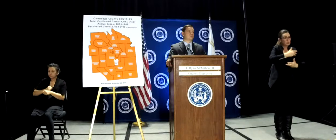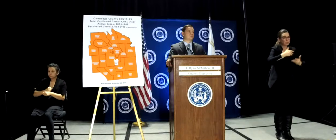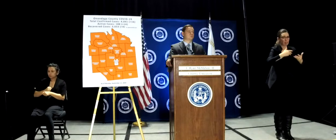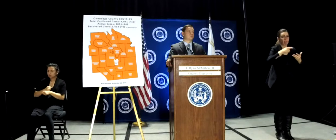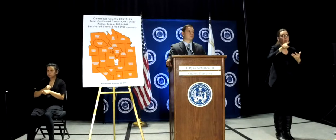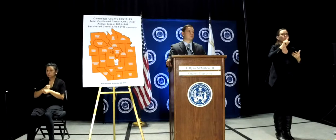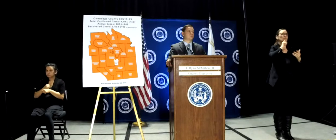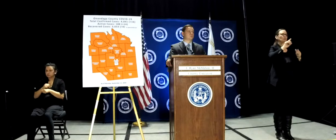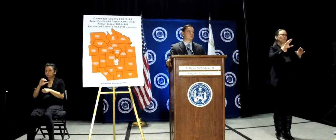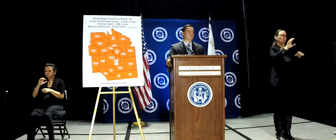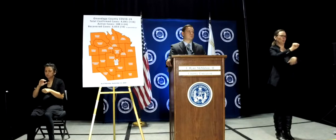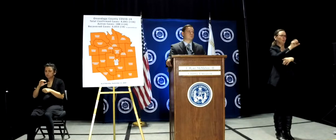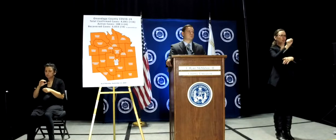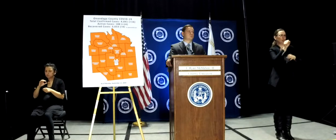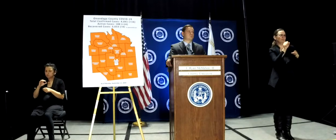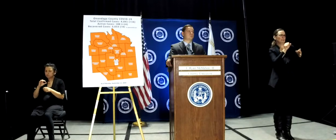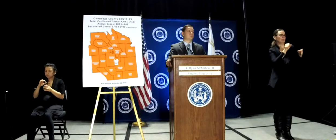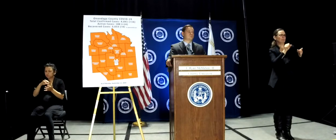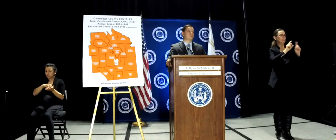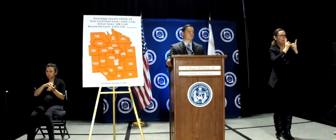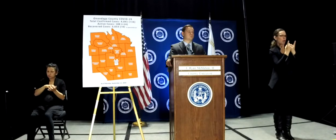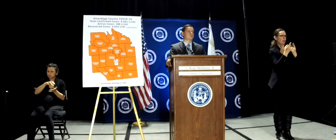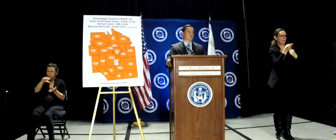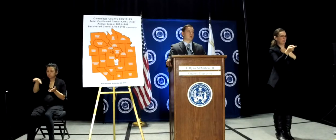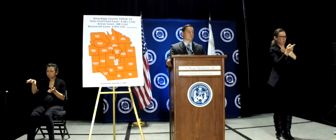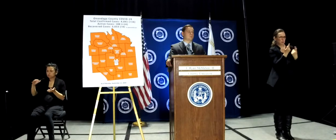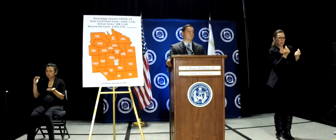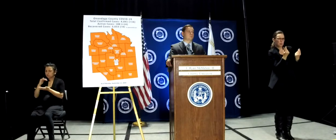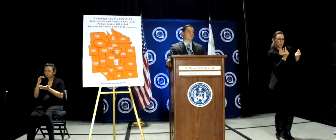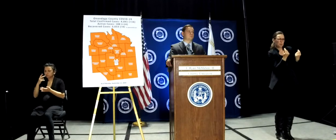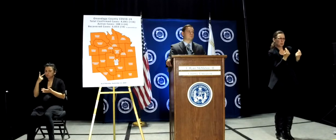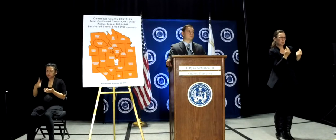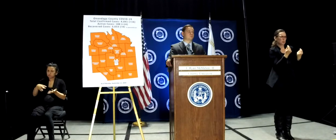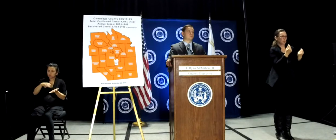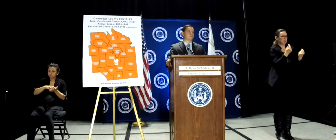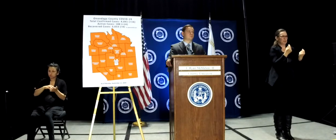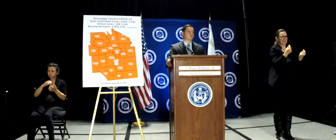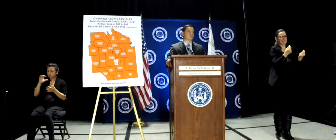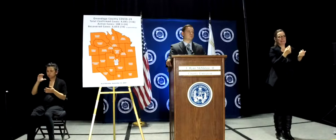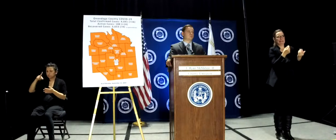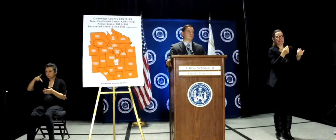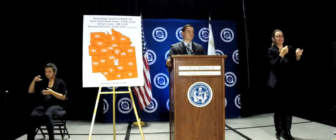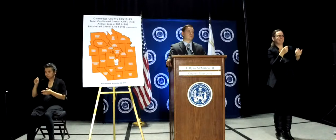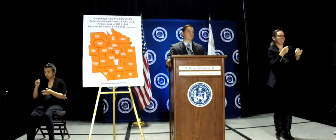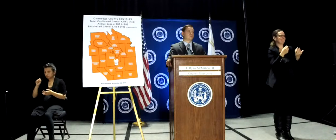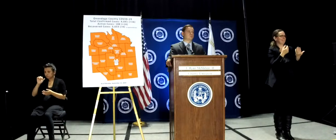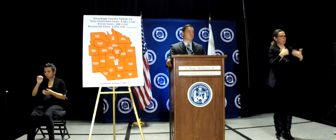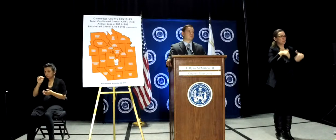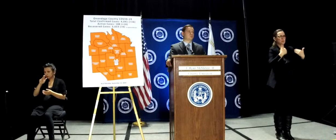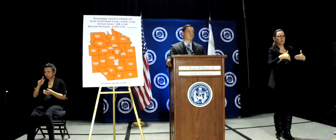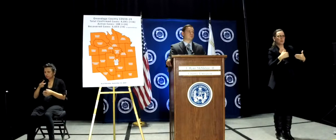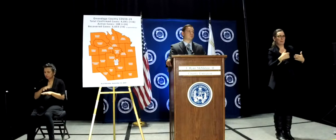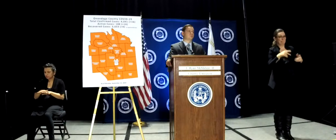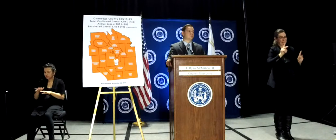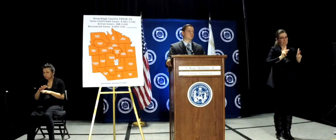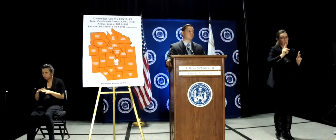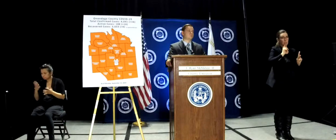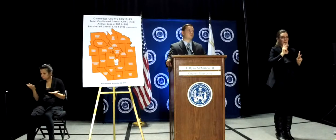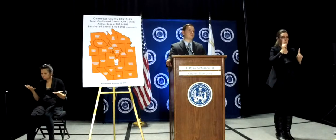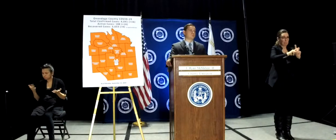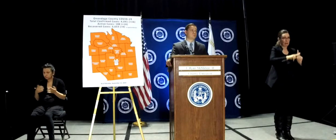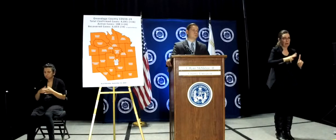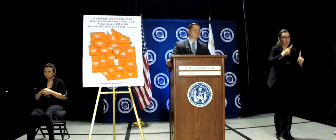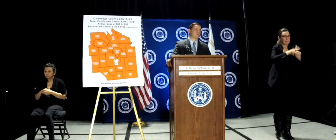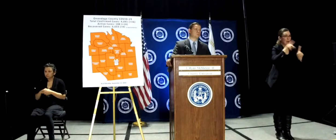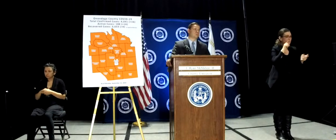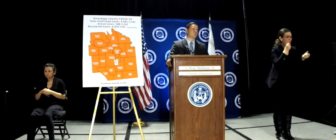other departments has probably gotten greater, right? Do you have a way to describe that, and is the pressure